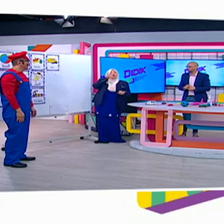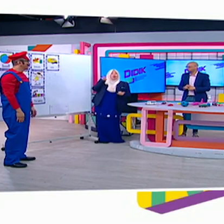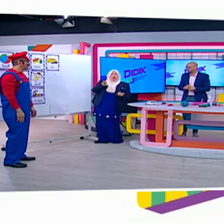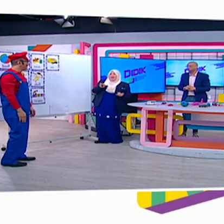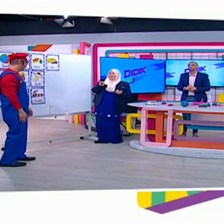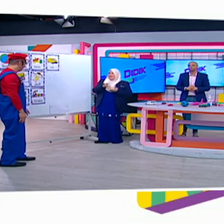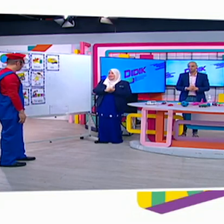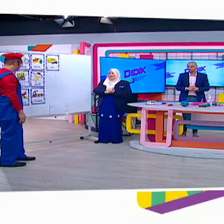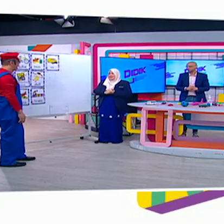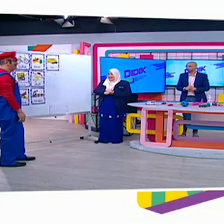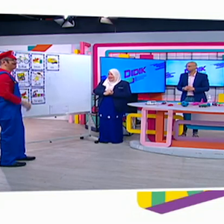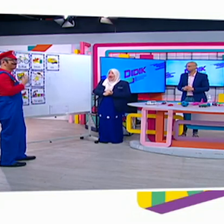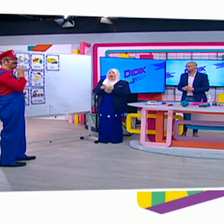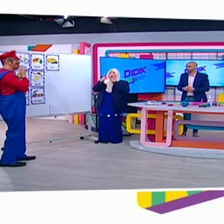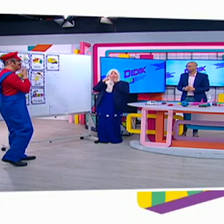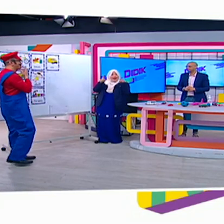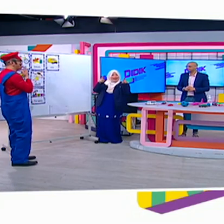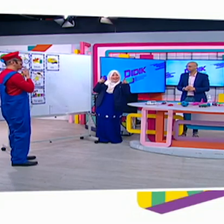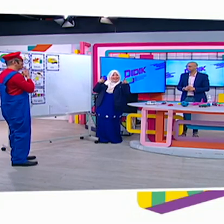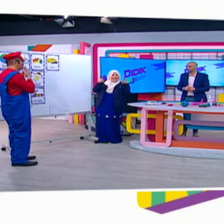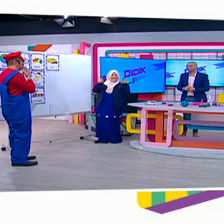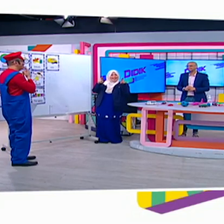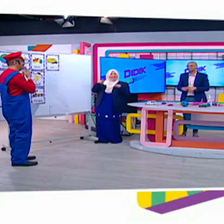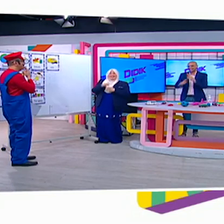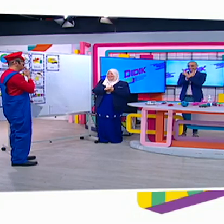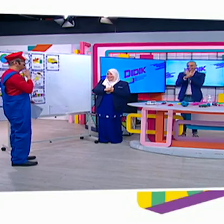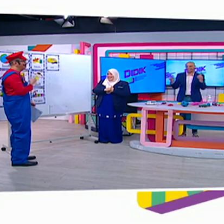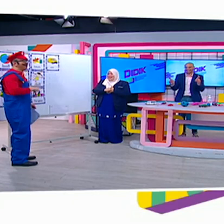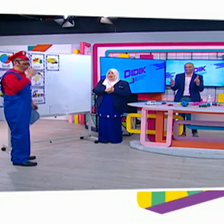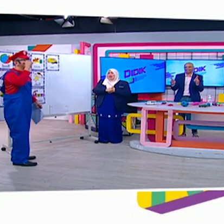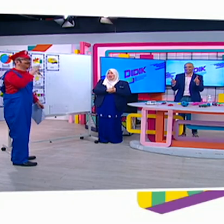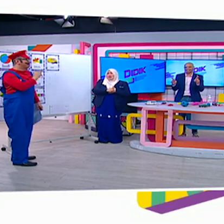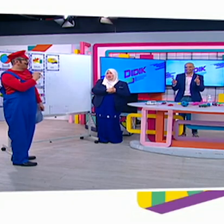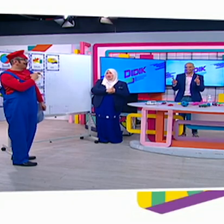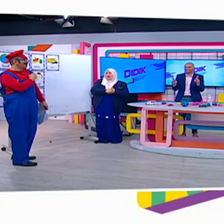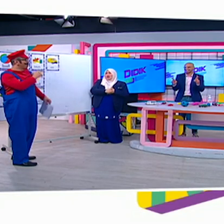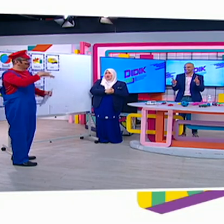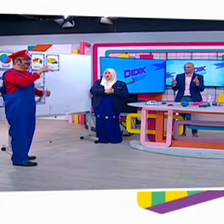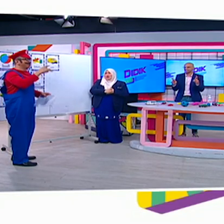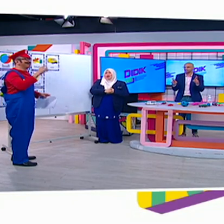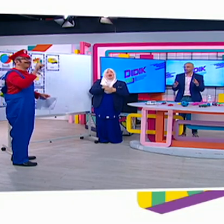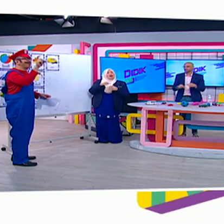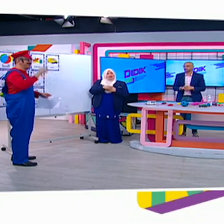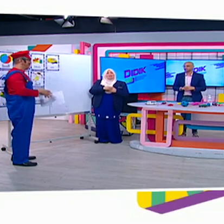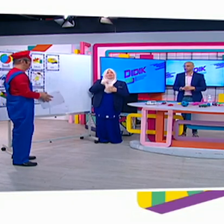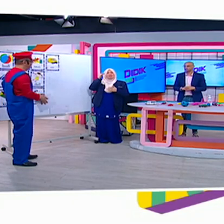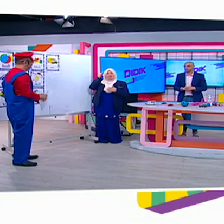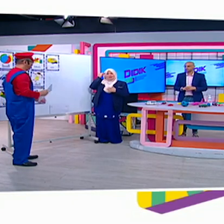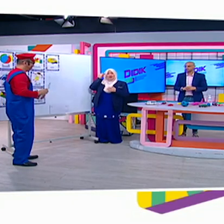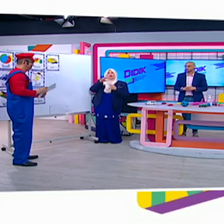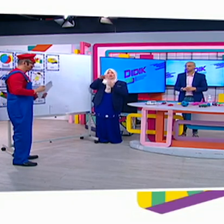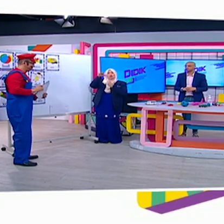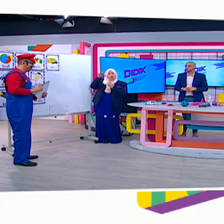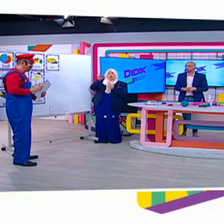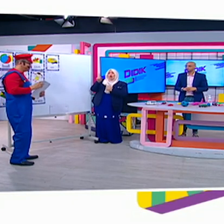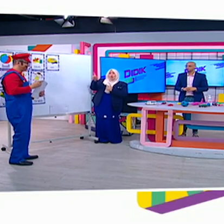now, quiz. Okay, ready. Okay, teacher Mario will choose the question. Mr.